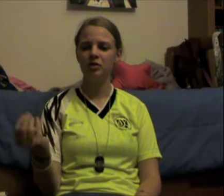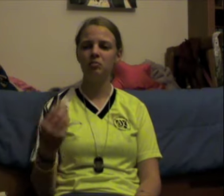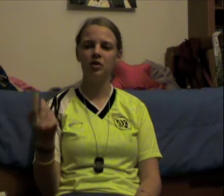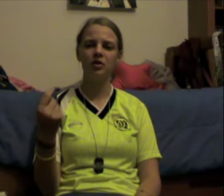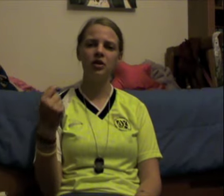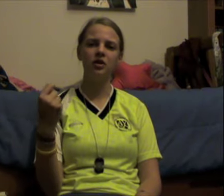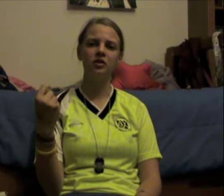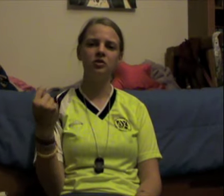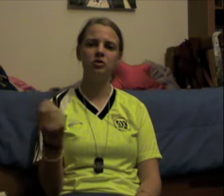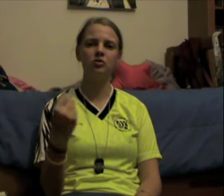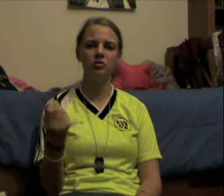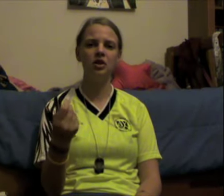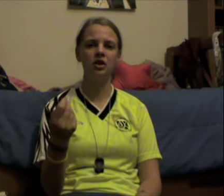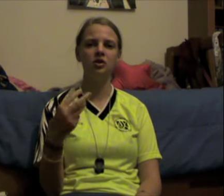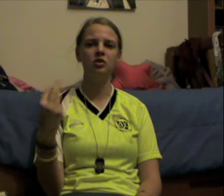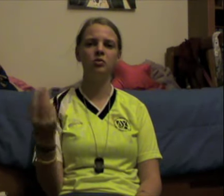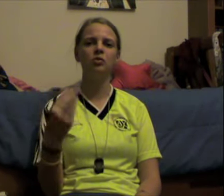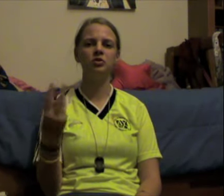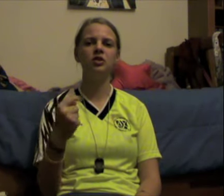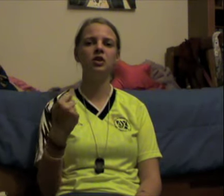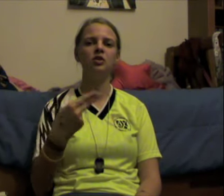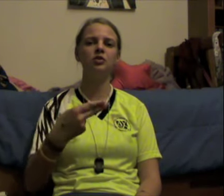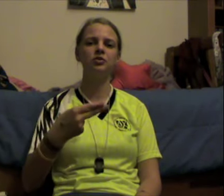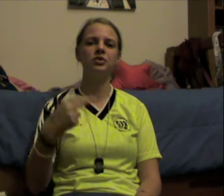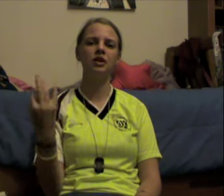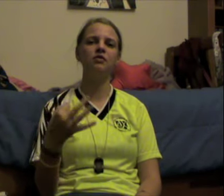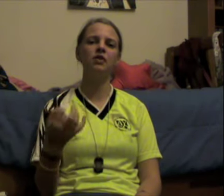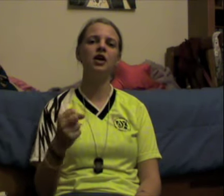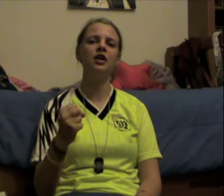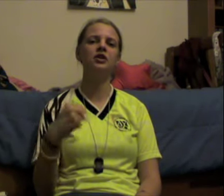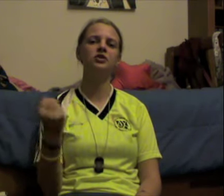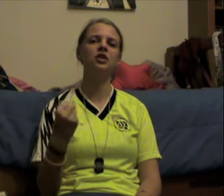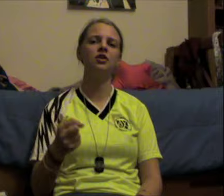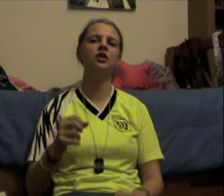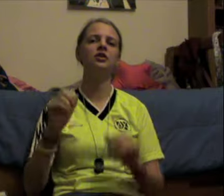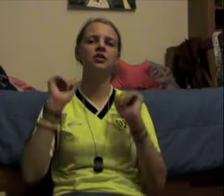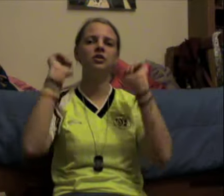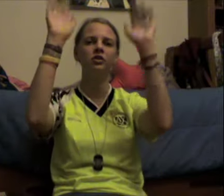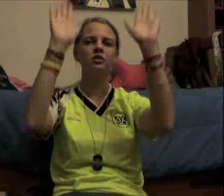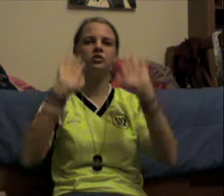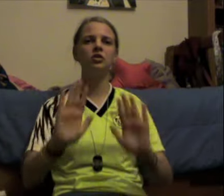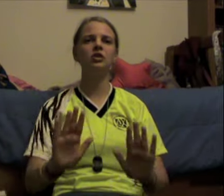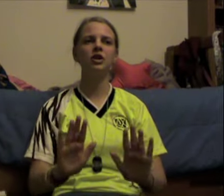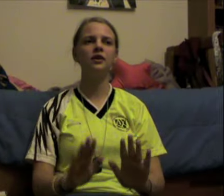Monday, Tuesday, Wednesday, Thursday, Friday, Saturday, Sunday. And I,